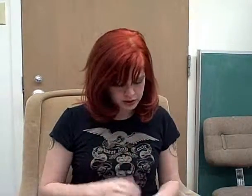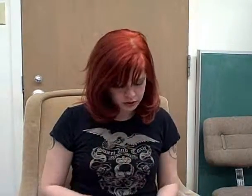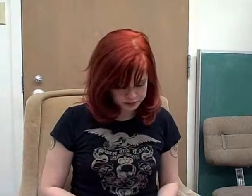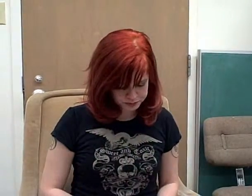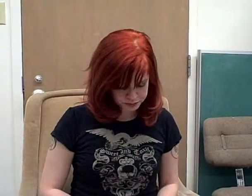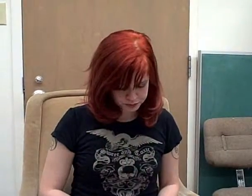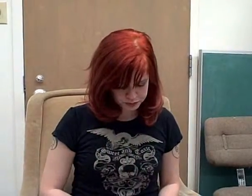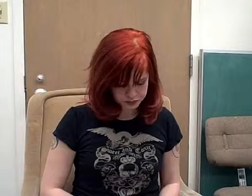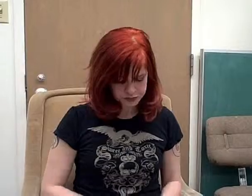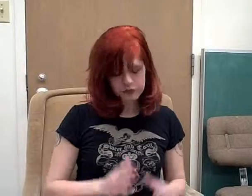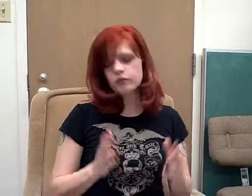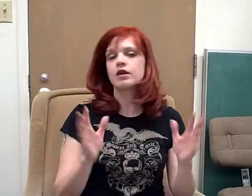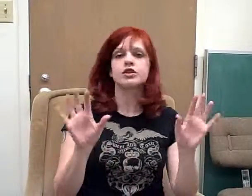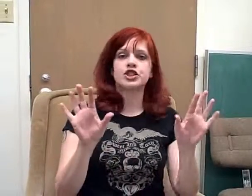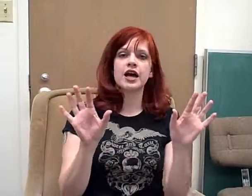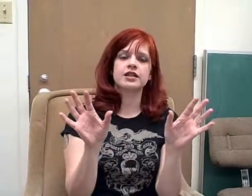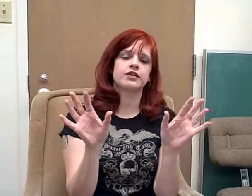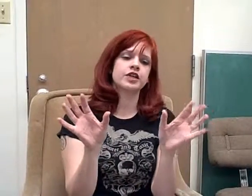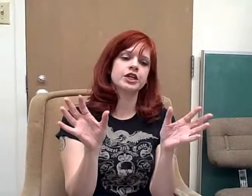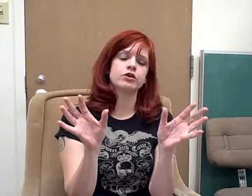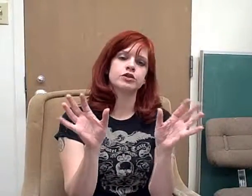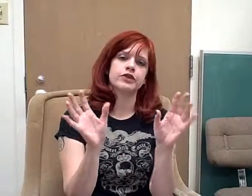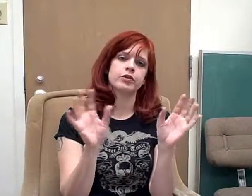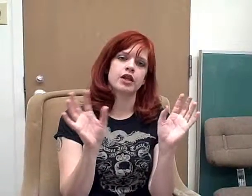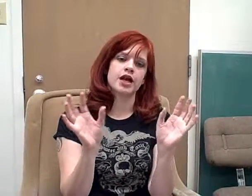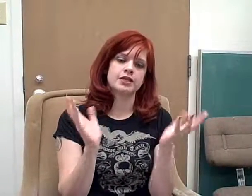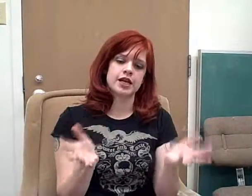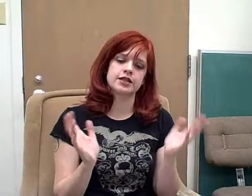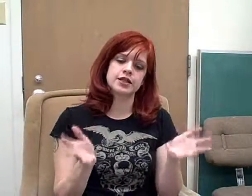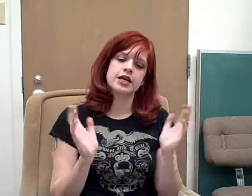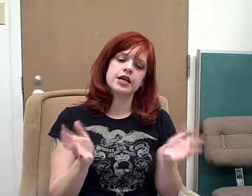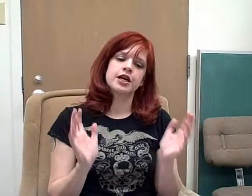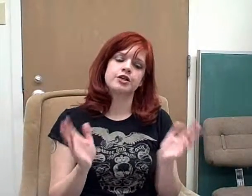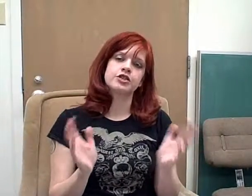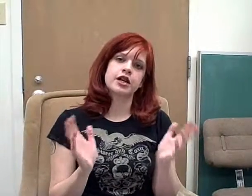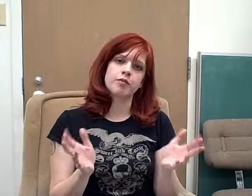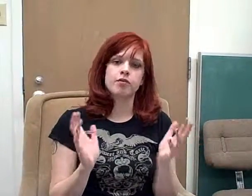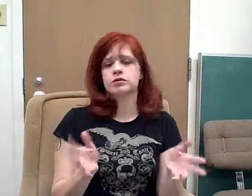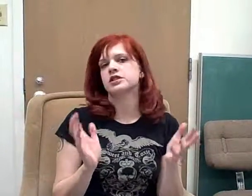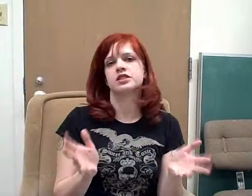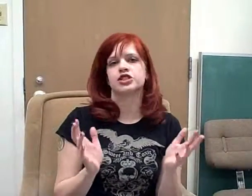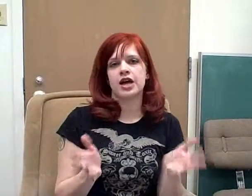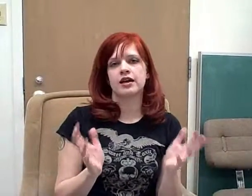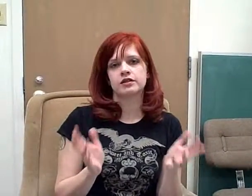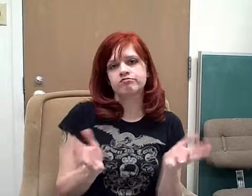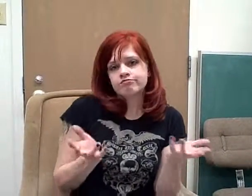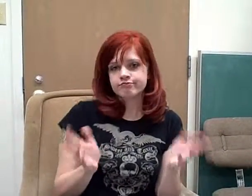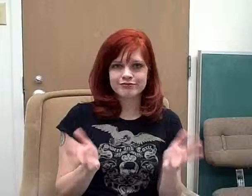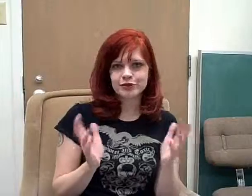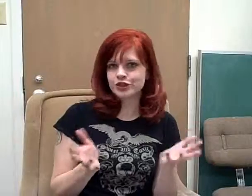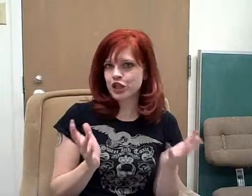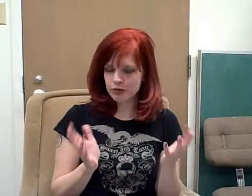slower. Chat is a very loose, very relaxed hands, and you just kind of pop them. This is to chat. Just to chat with